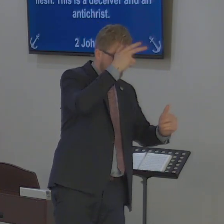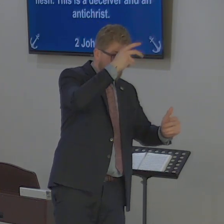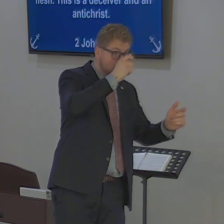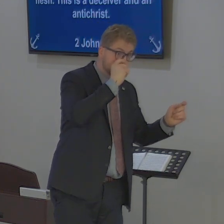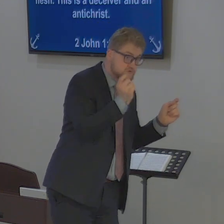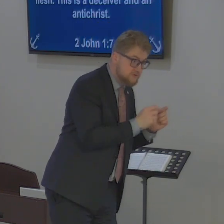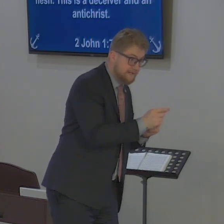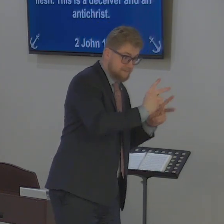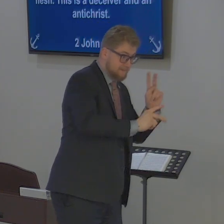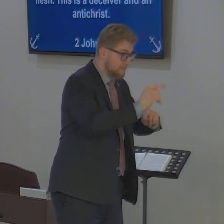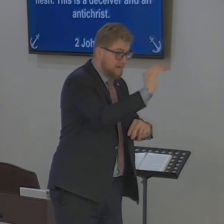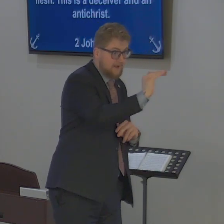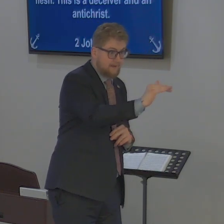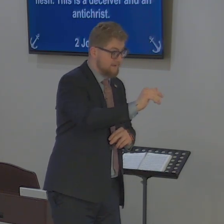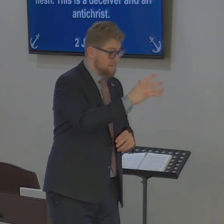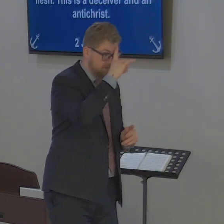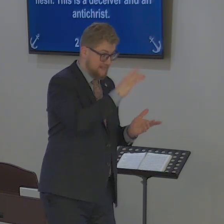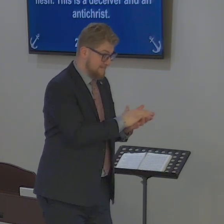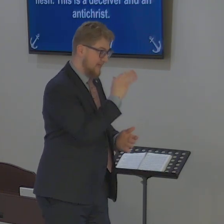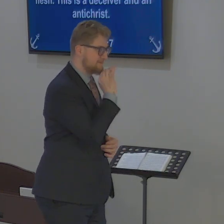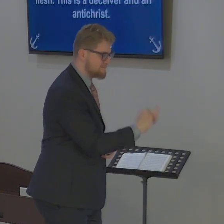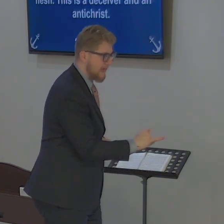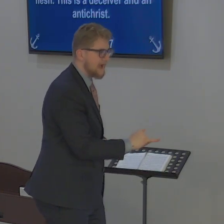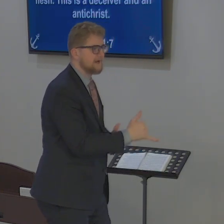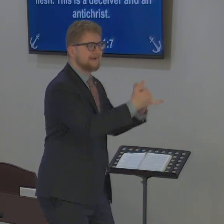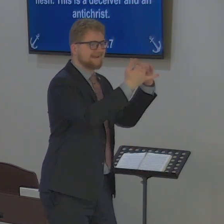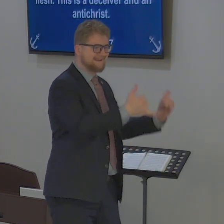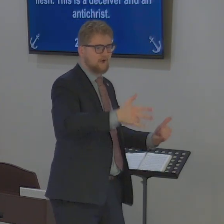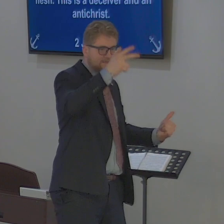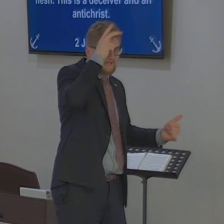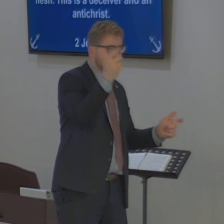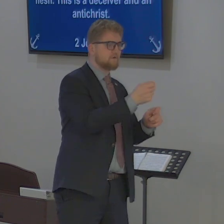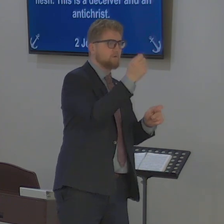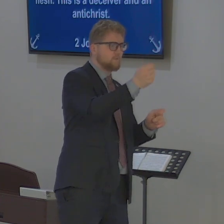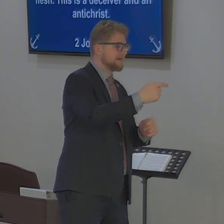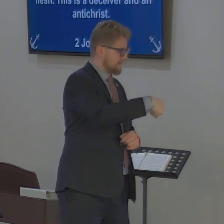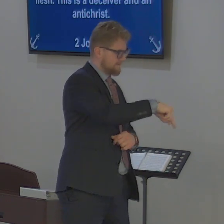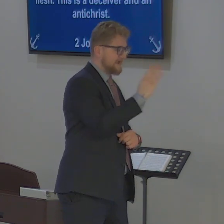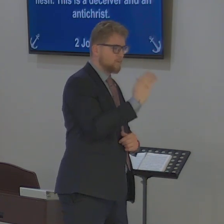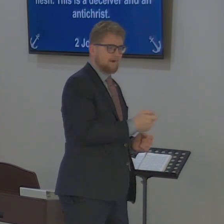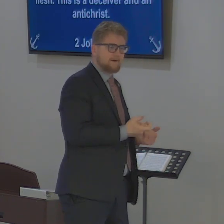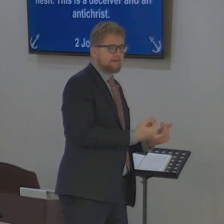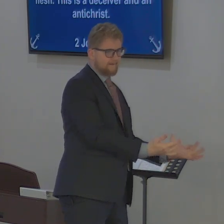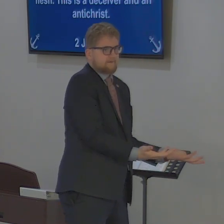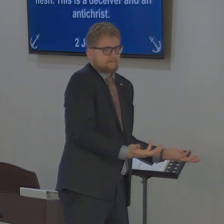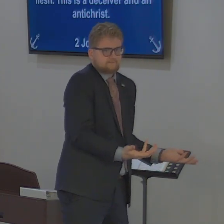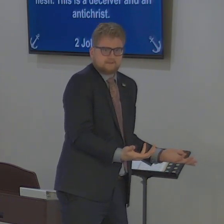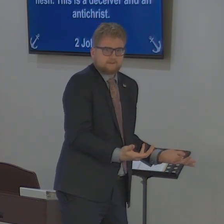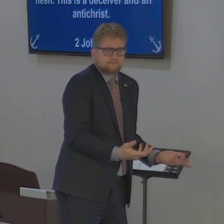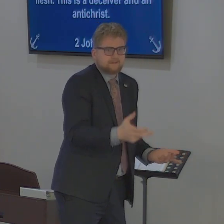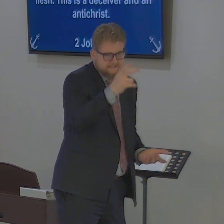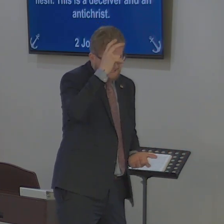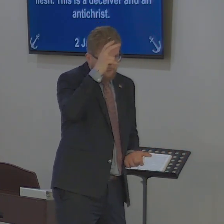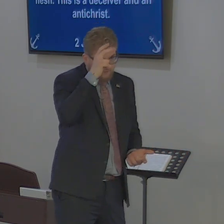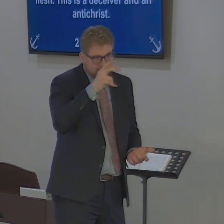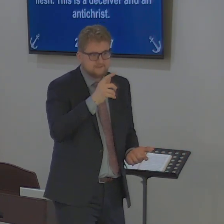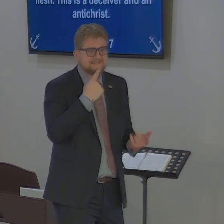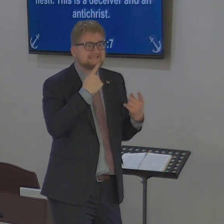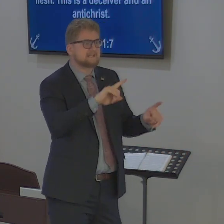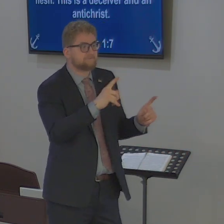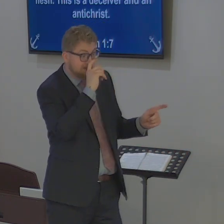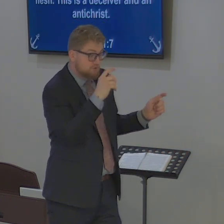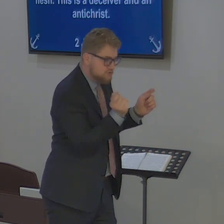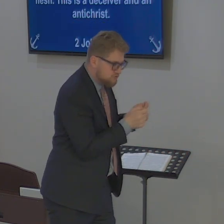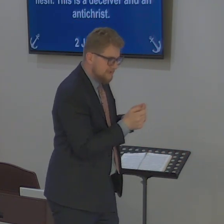in Jesus Christ, then he's won that individual to a devil's hell, if you want to say it that way. He's deceived or blinded